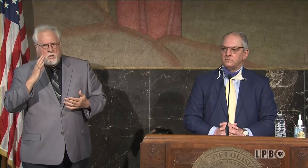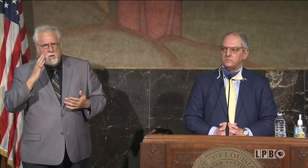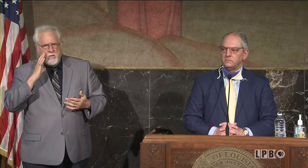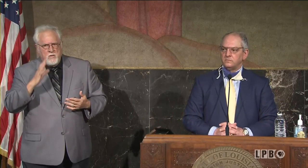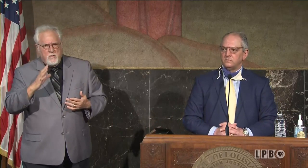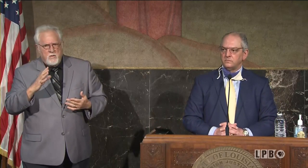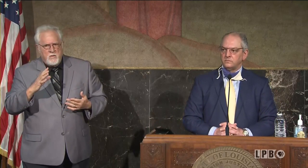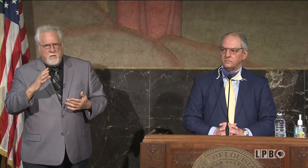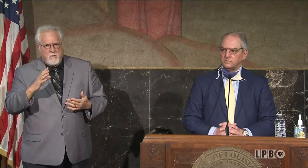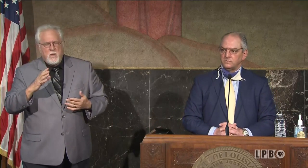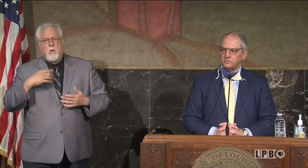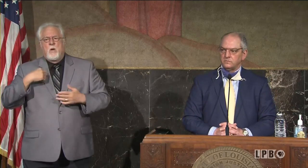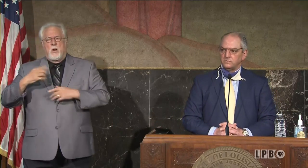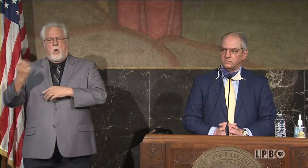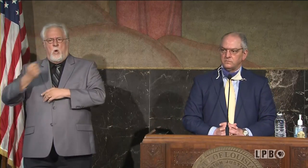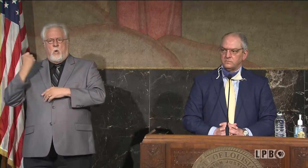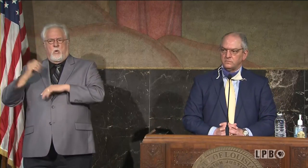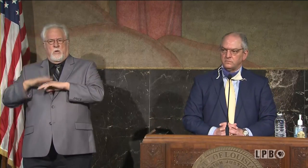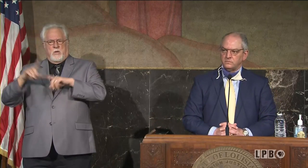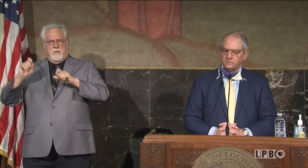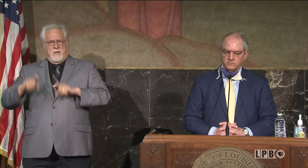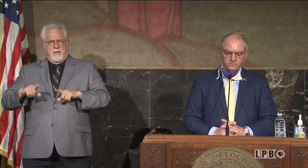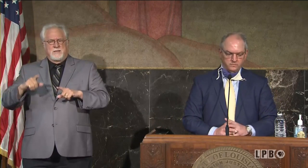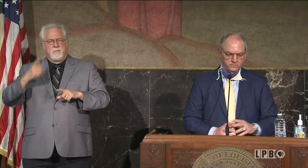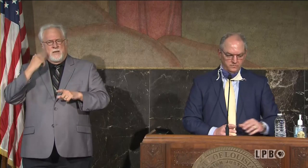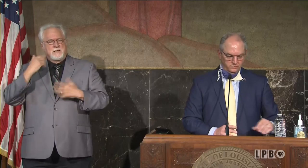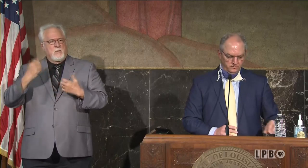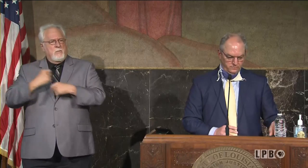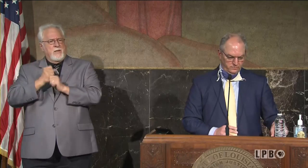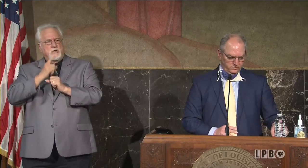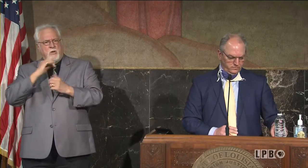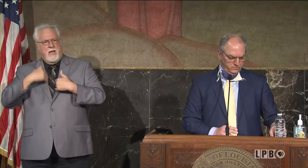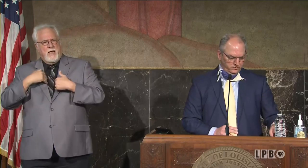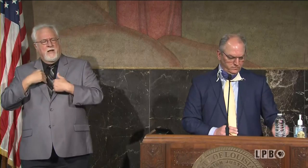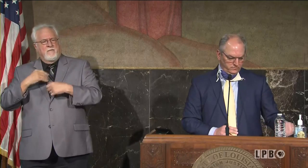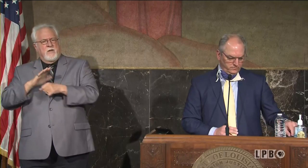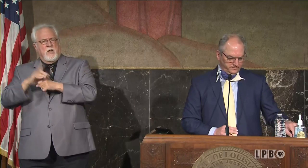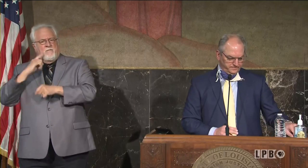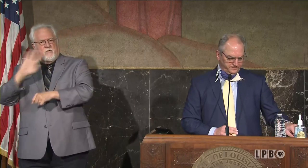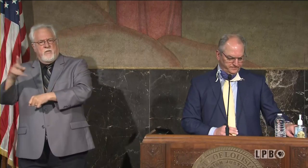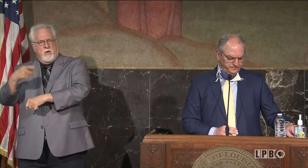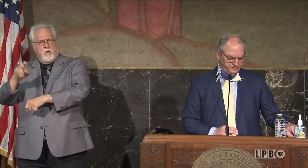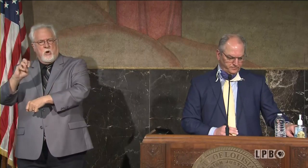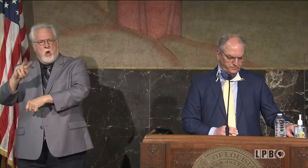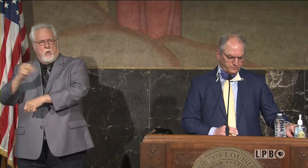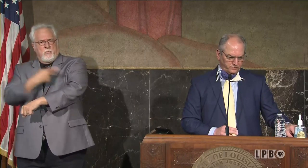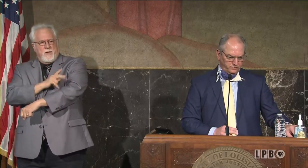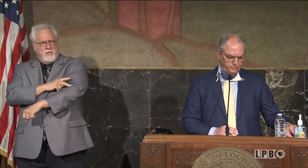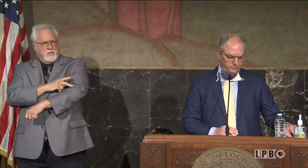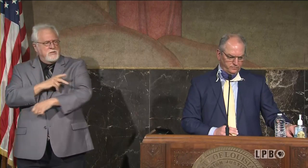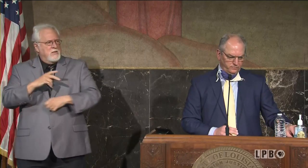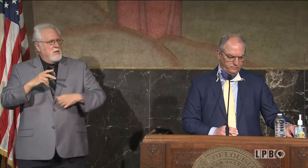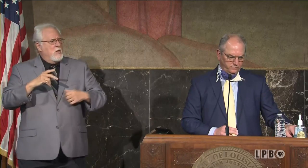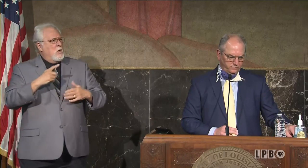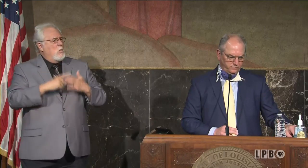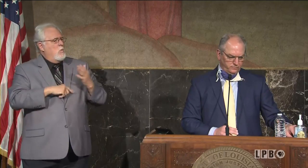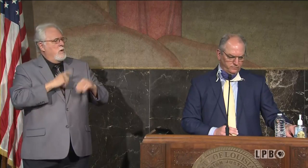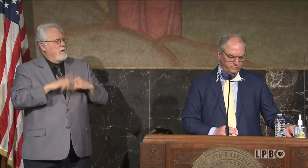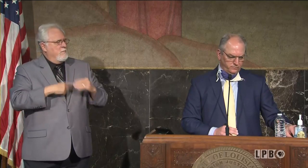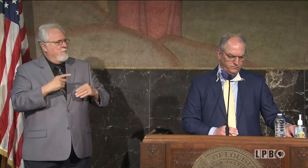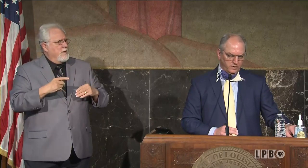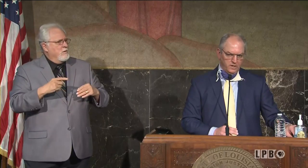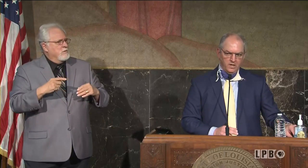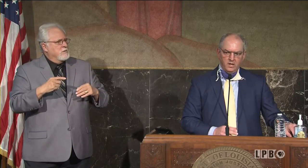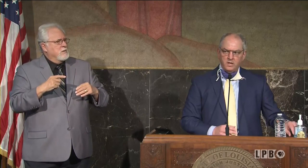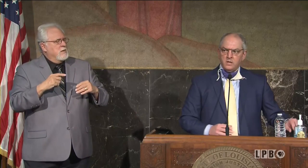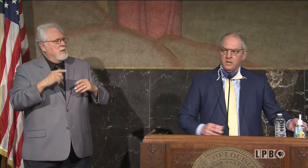want to make sure they have capacity for their patients. Is this an issue if we're seeing community health sites capping their